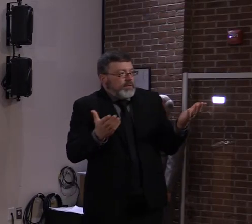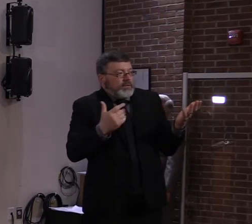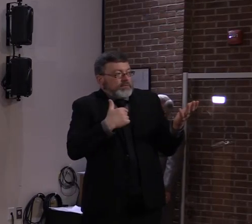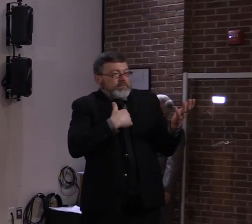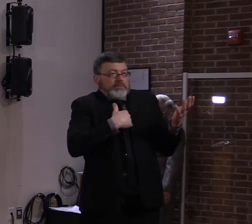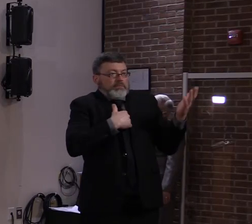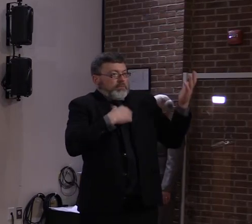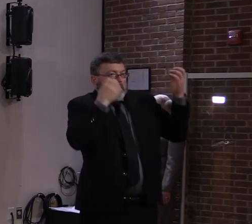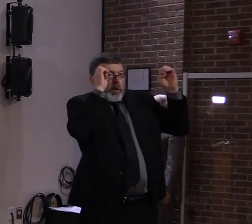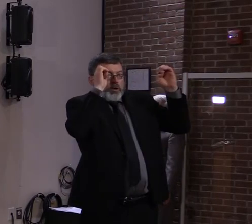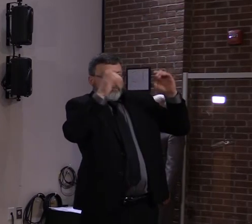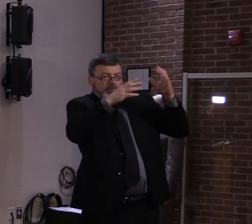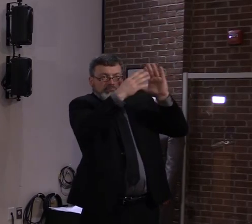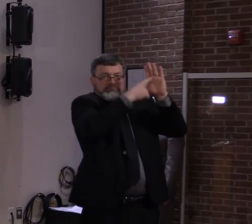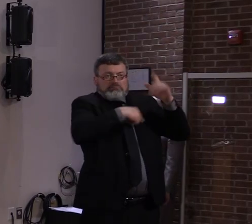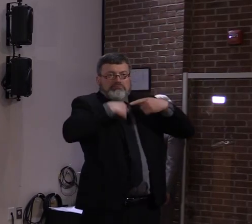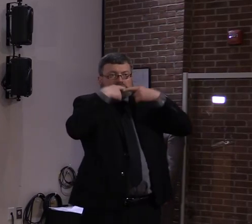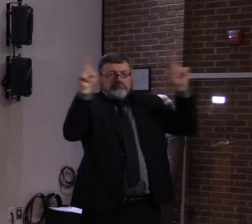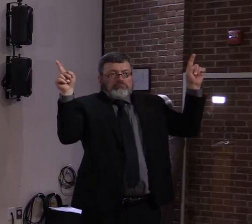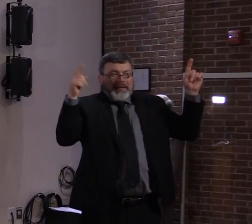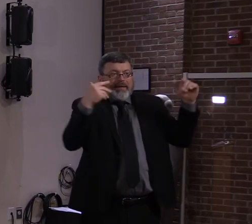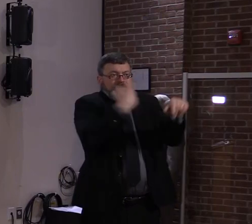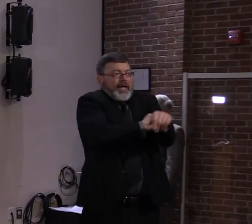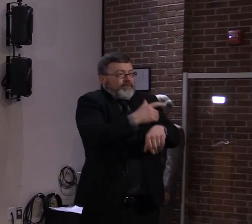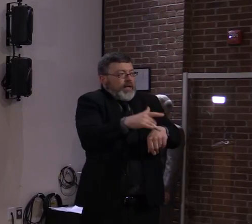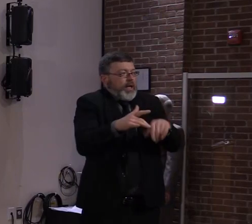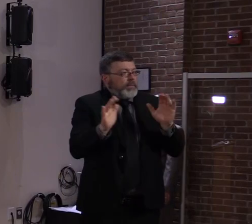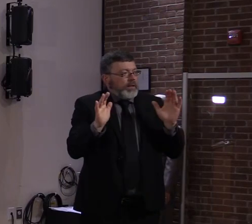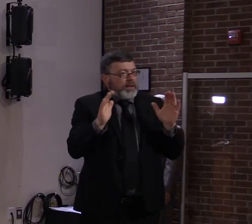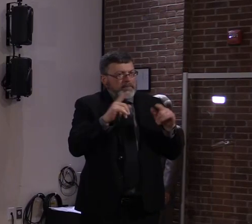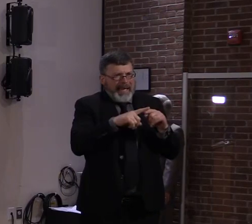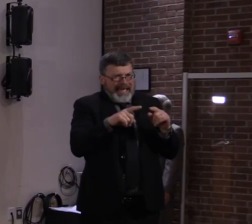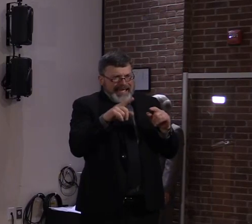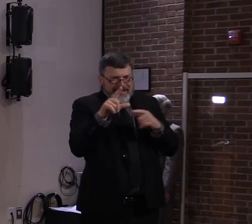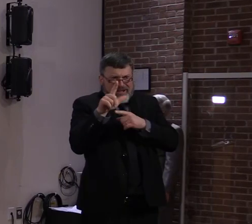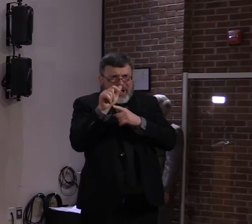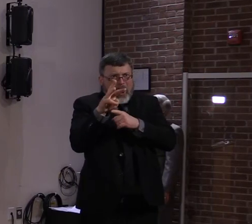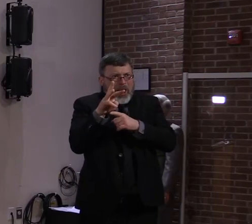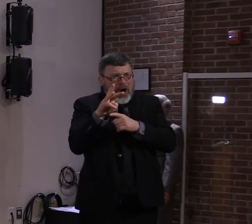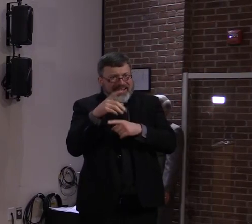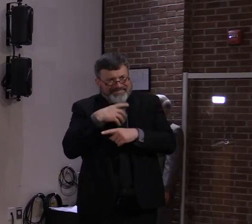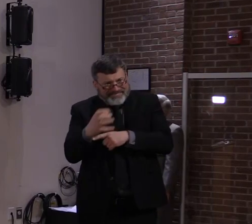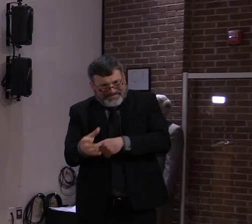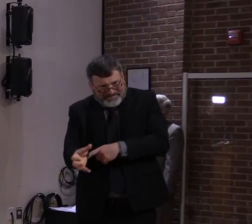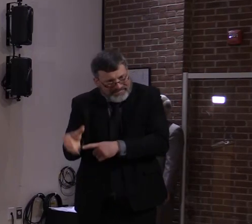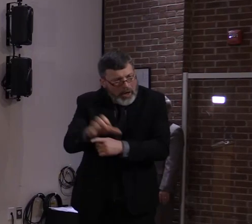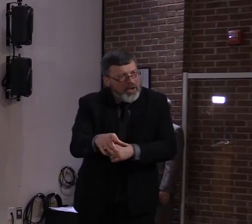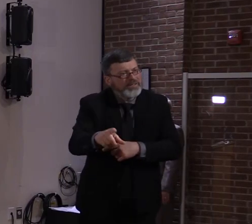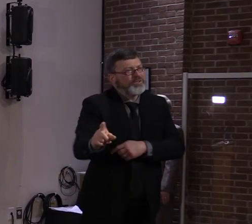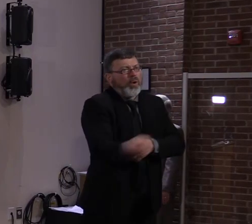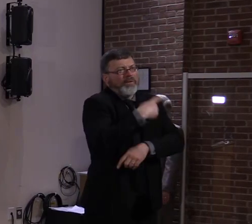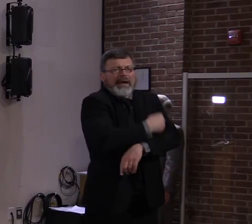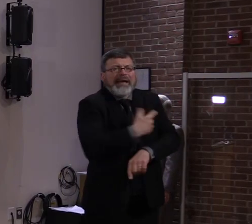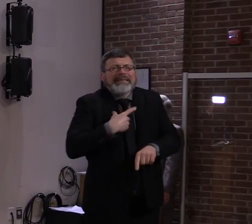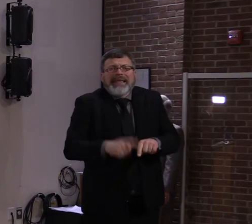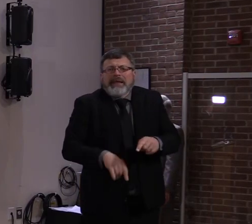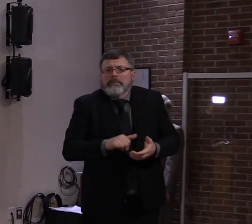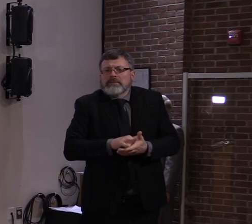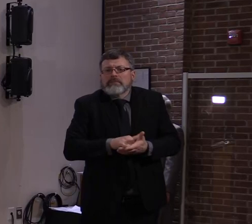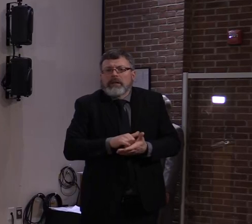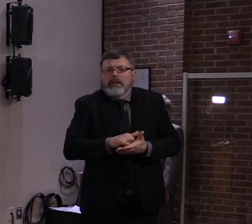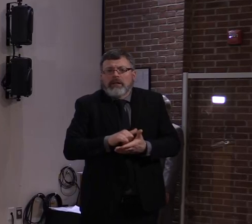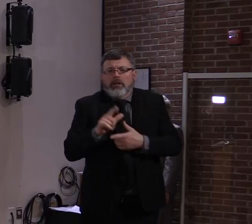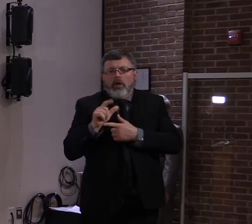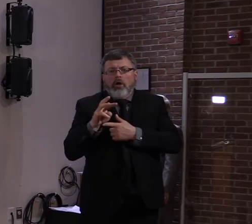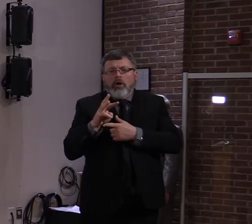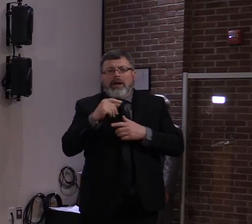that would survive from a legal standpoint. We're hopeful again that as we get back to normal, the more people that